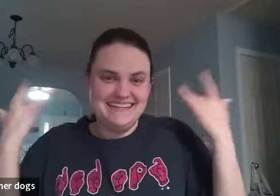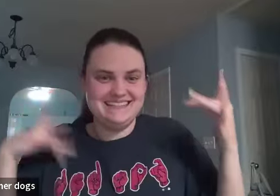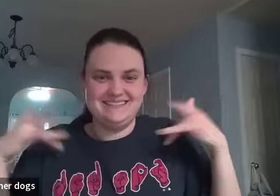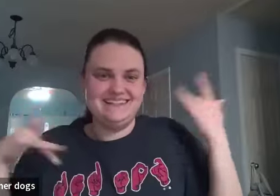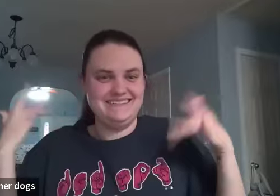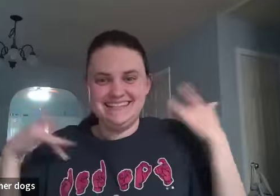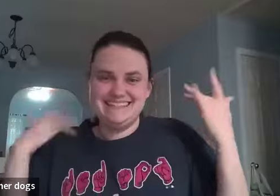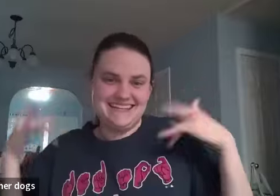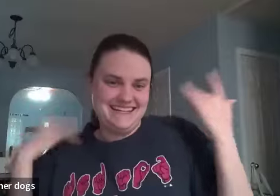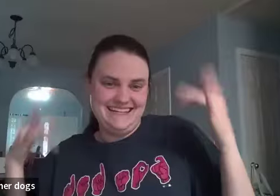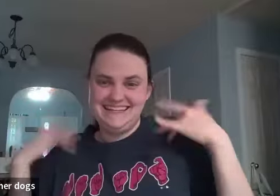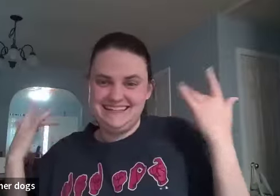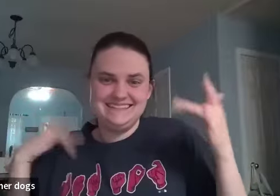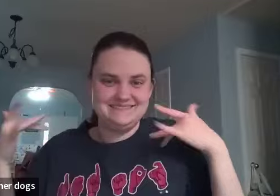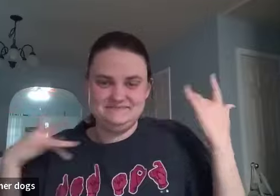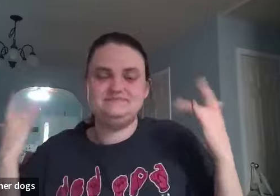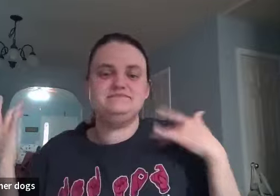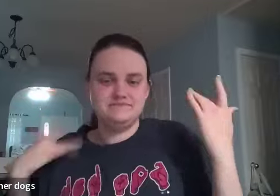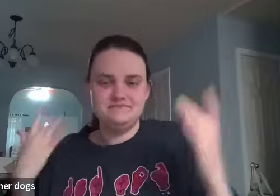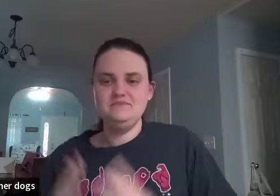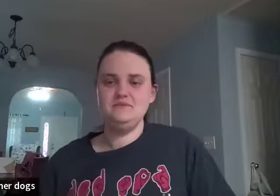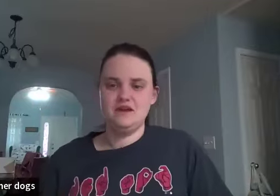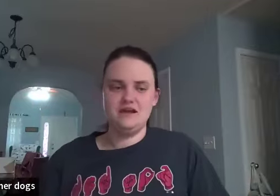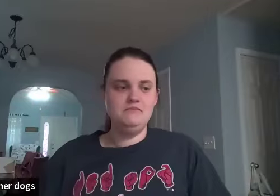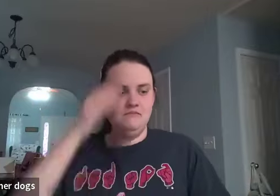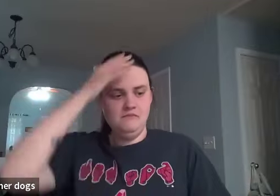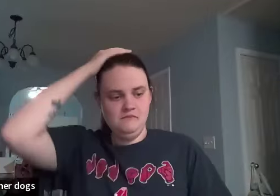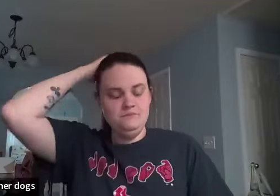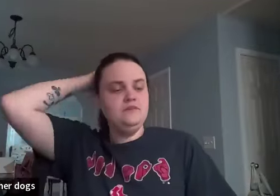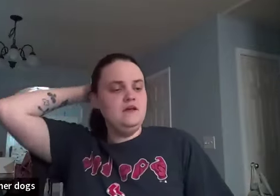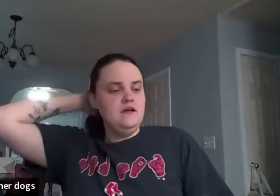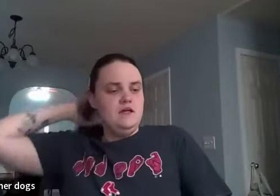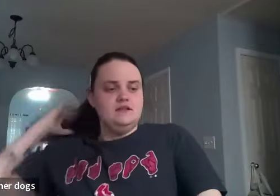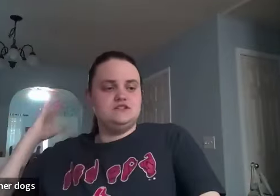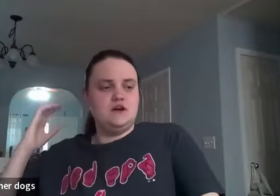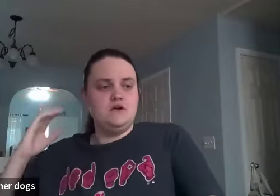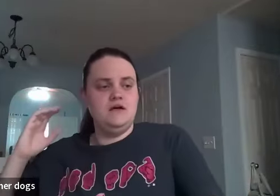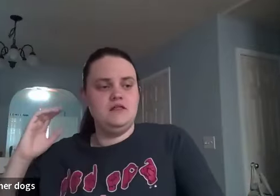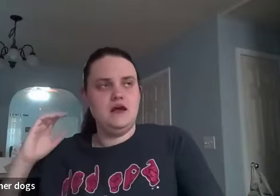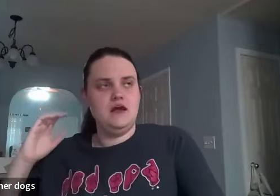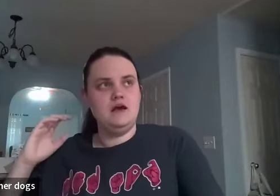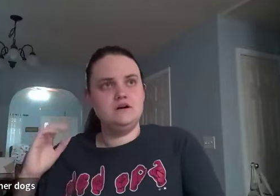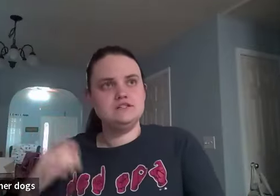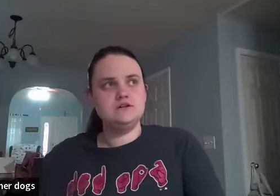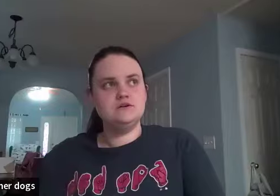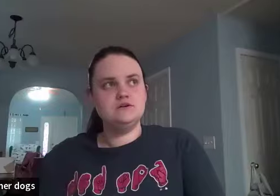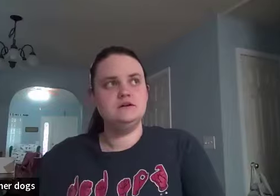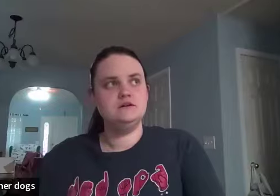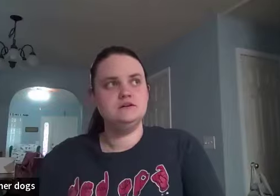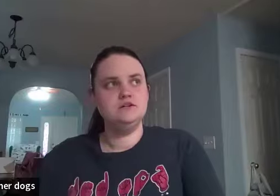exciting sort of deal. Excited. Okay. So that one also,